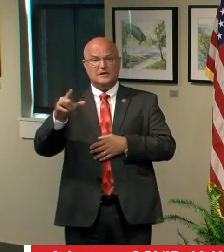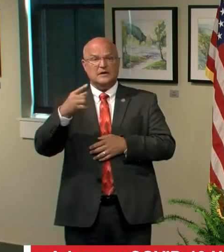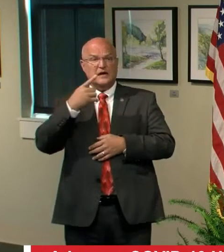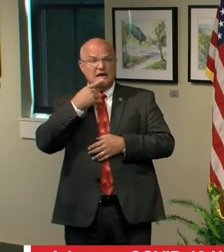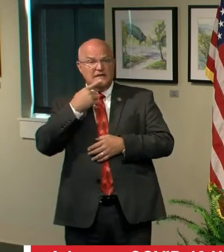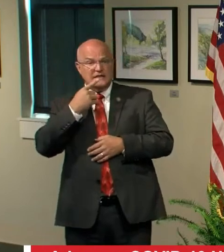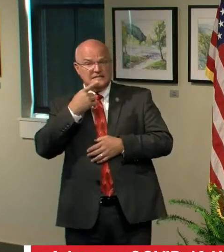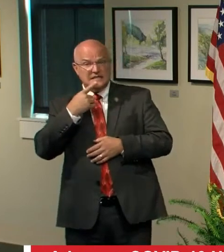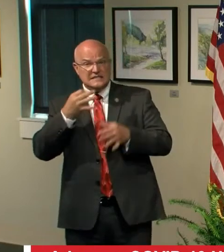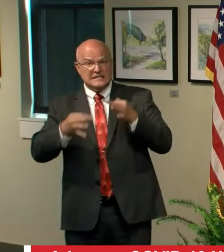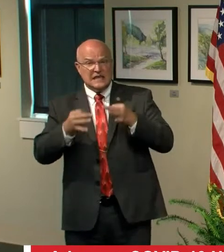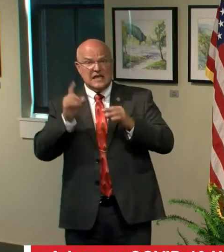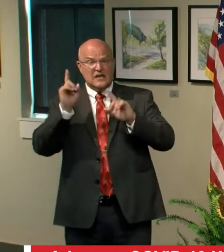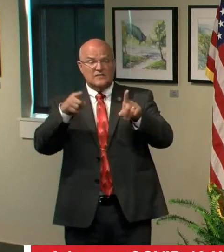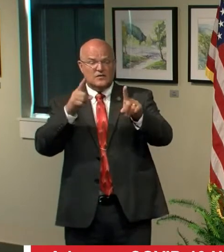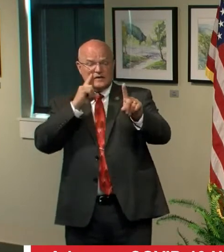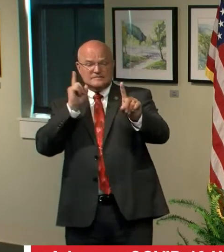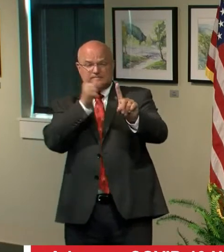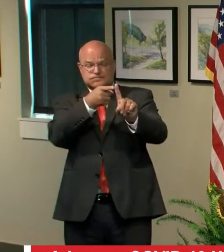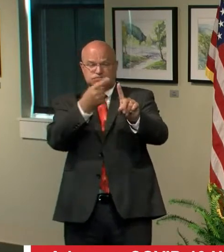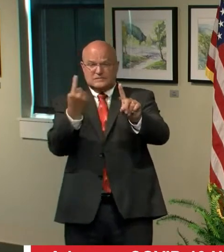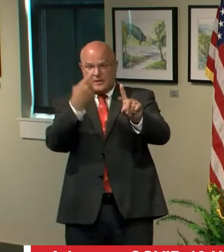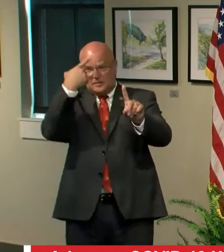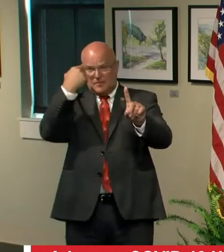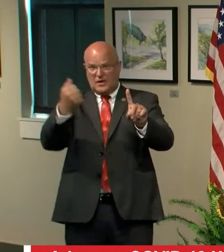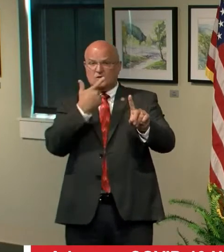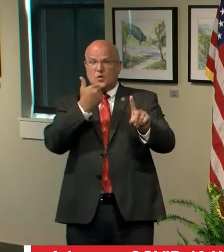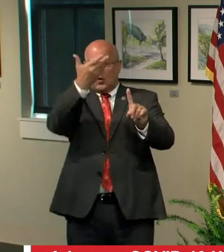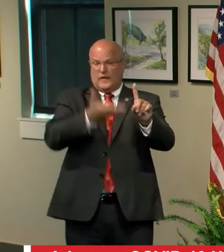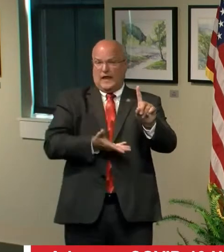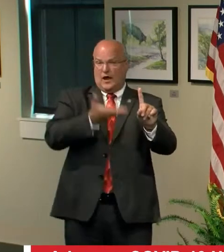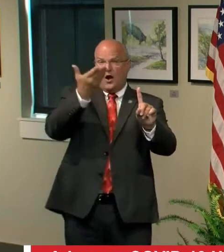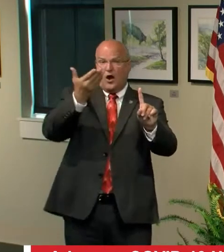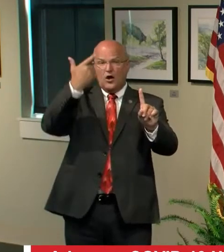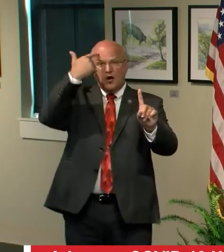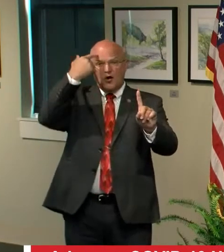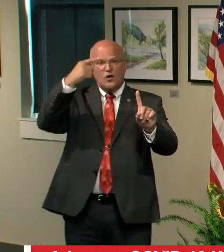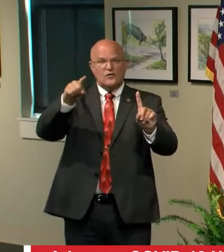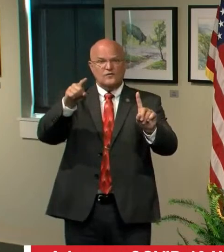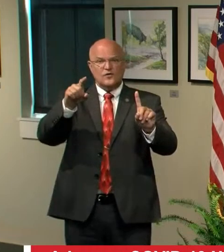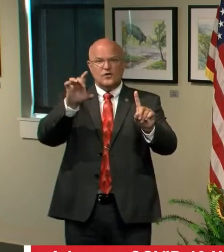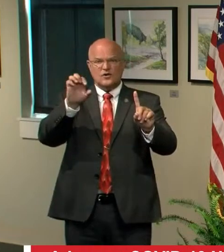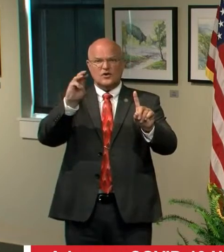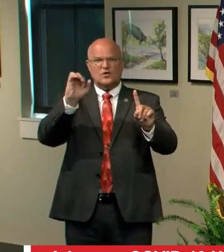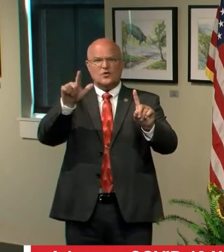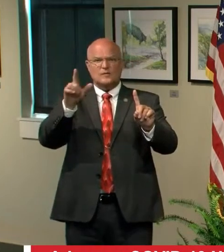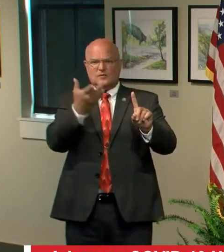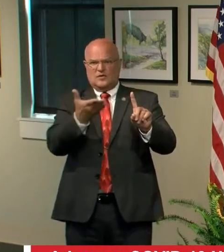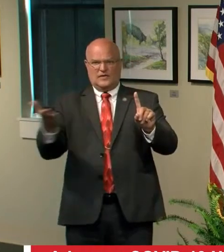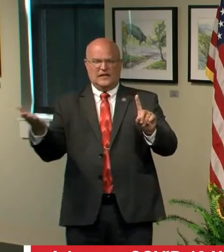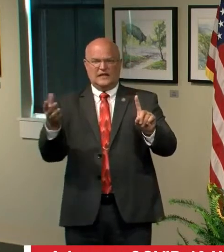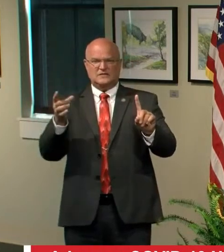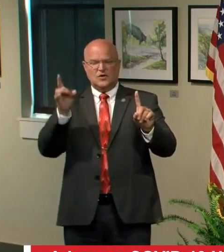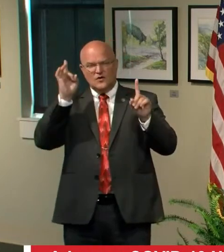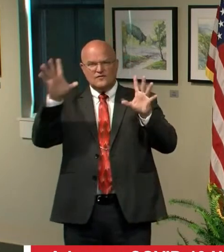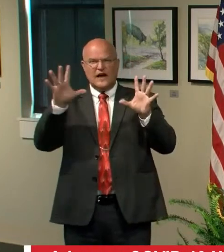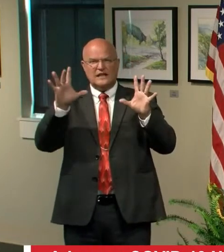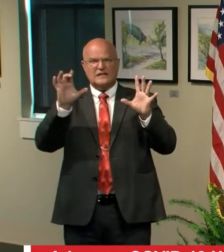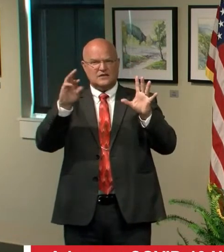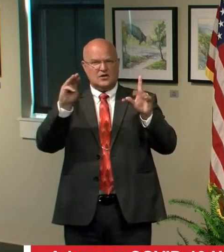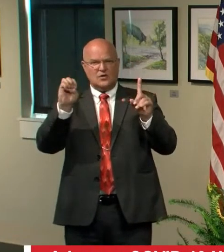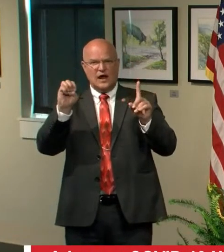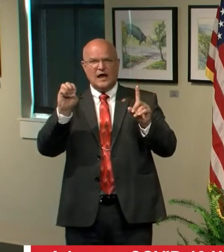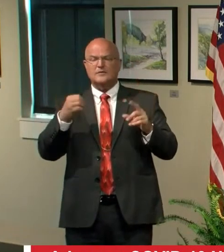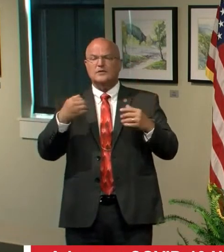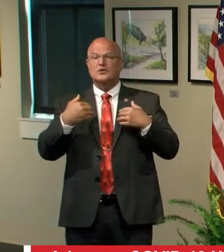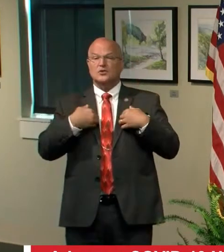you will, if you're going to target somebody because of who they are for a criminal offense or a violent crime, then